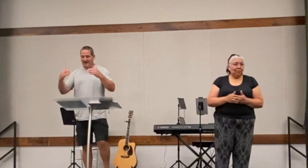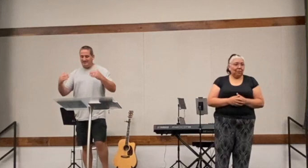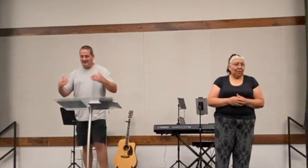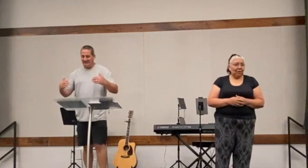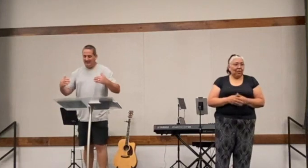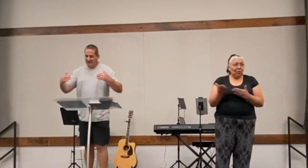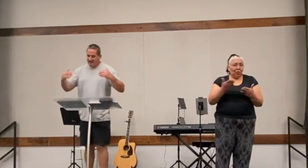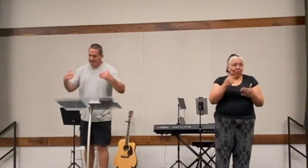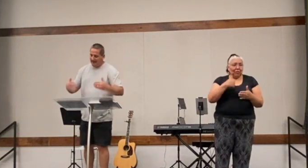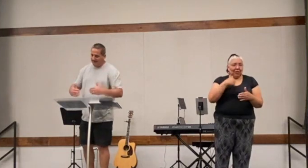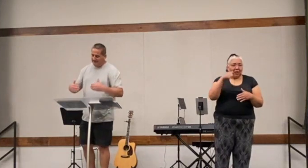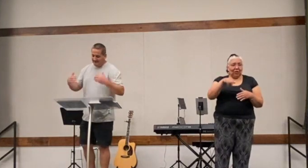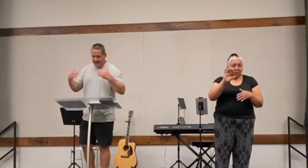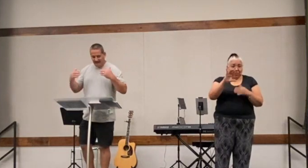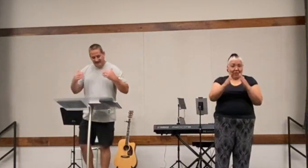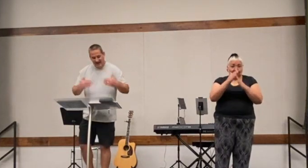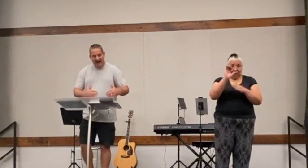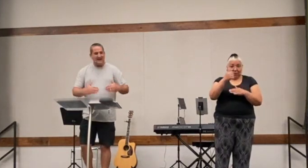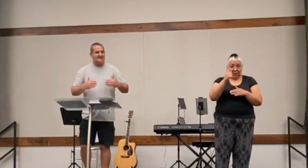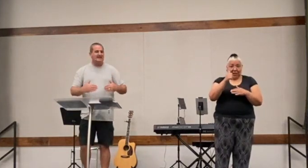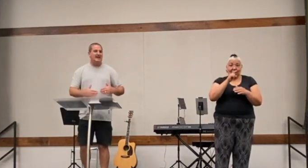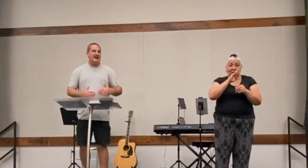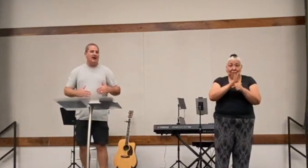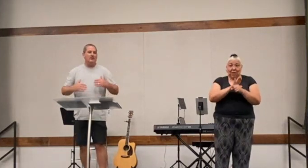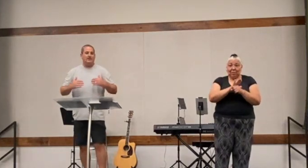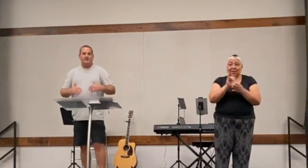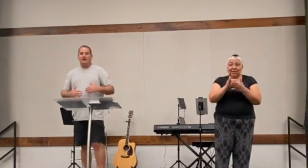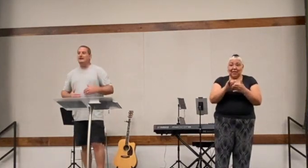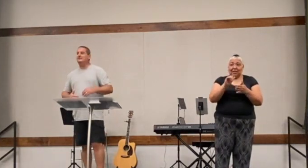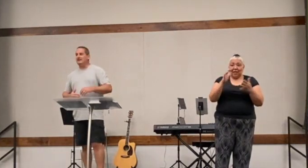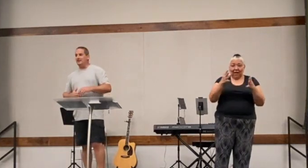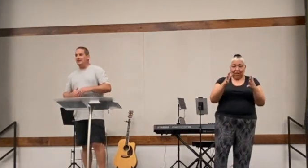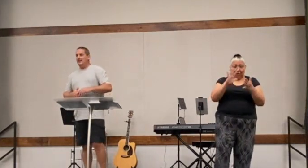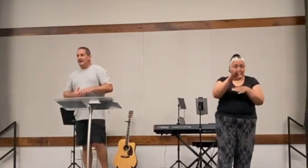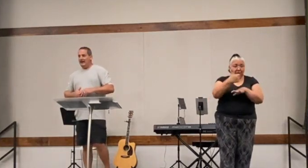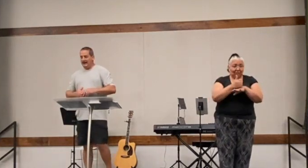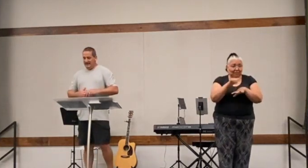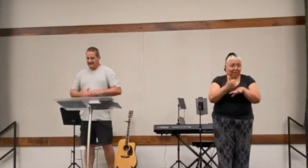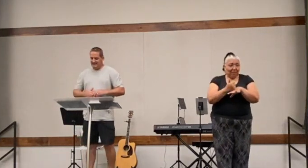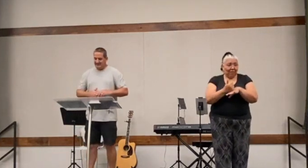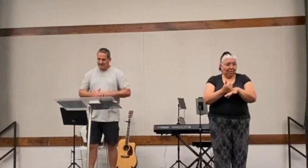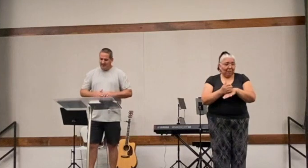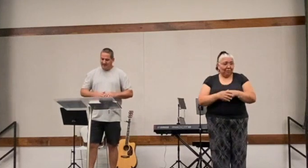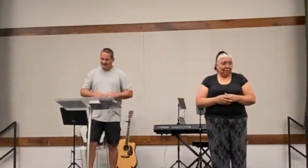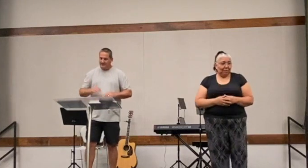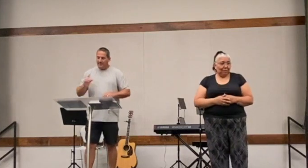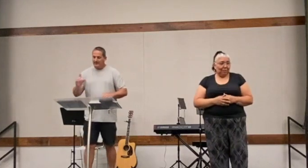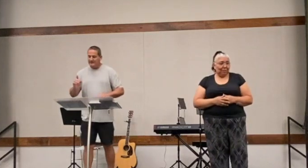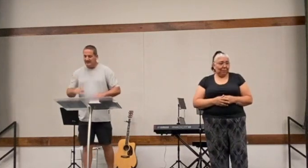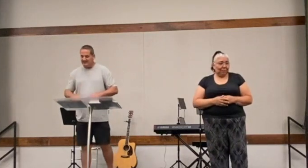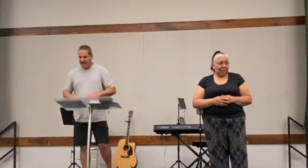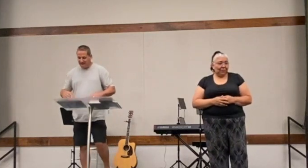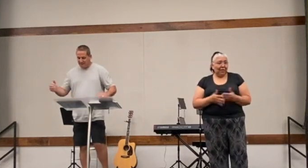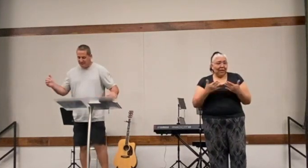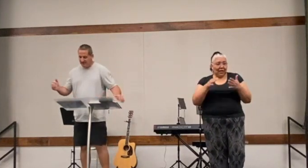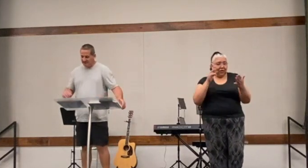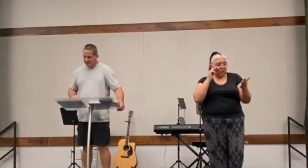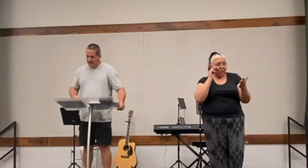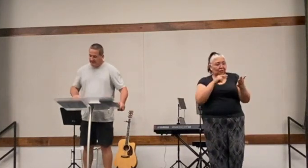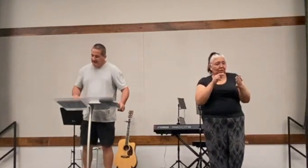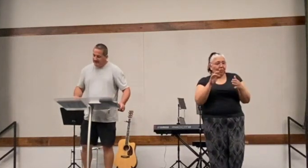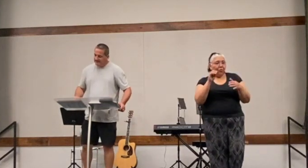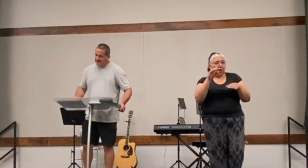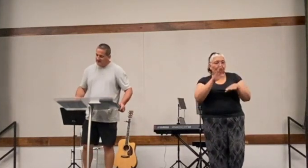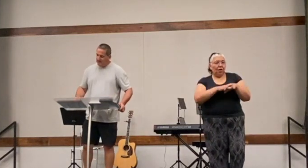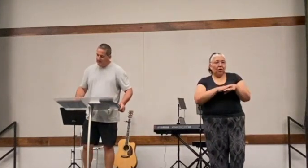the top 10 commandments that God has laid out for us here in the 10 commandments. Let's check this out. Let's put it on the